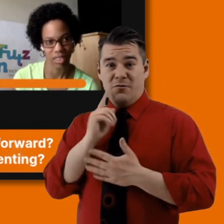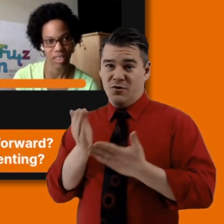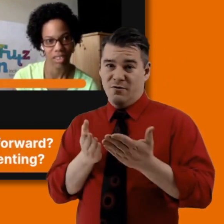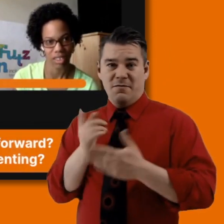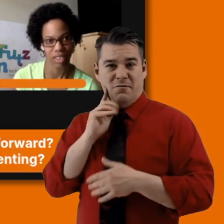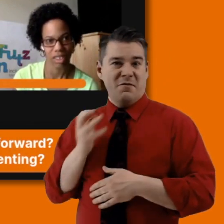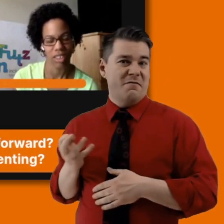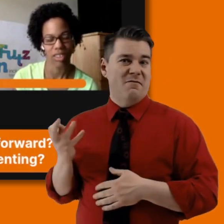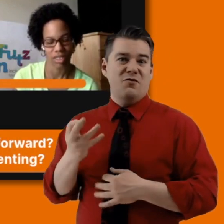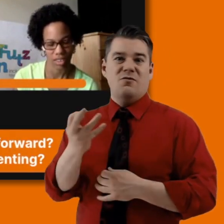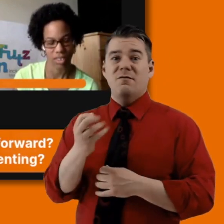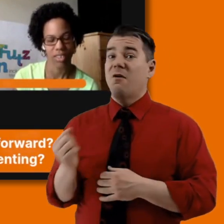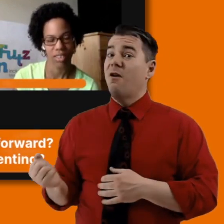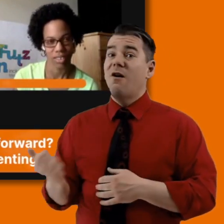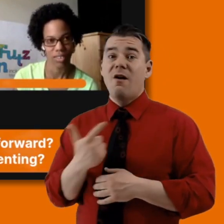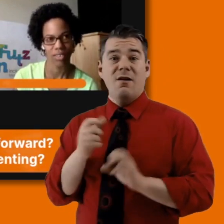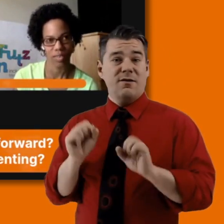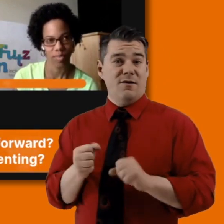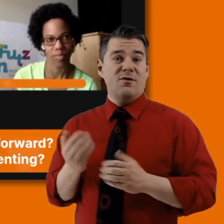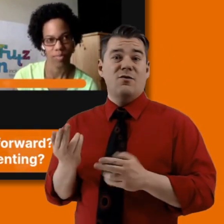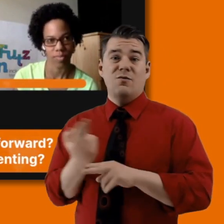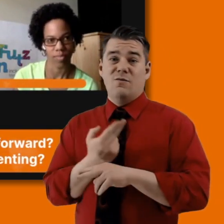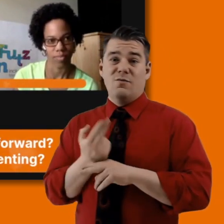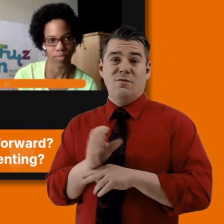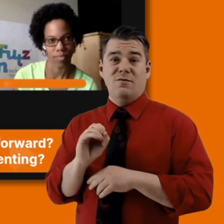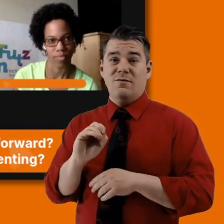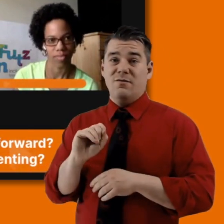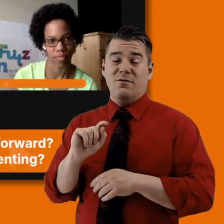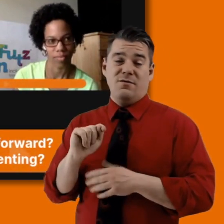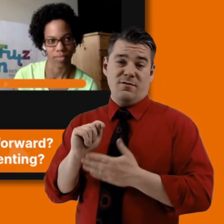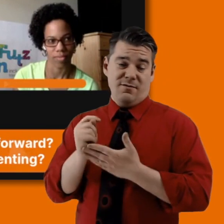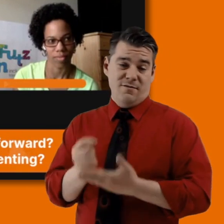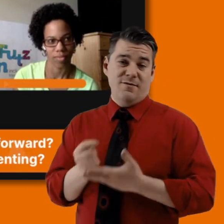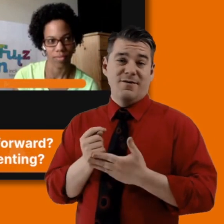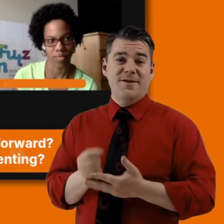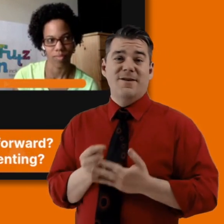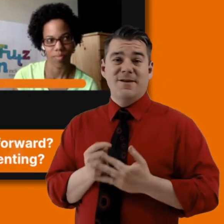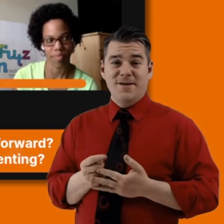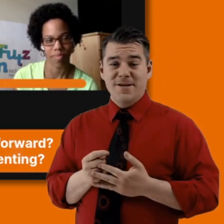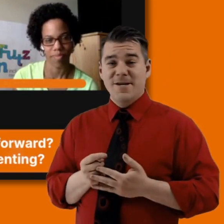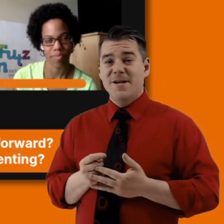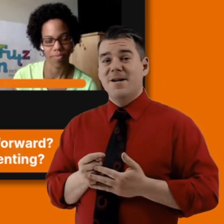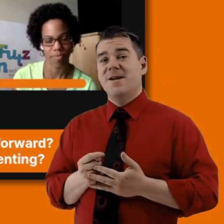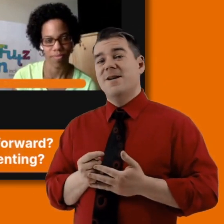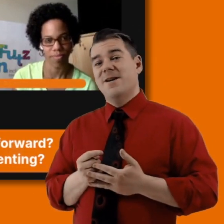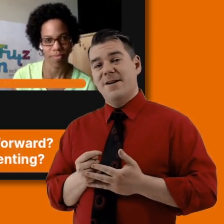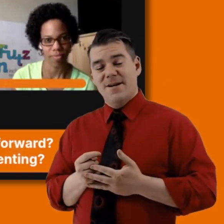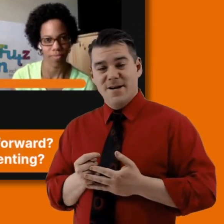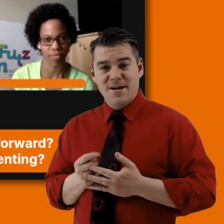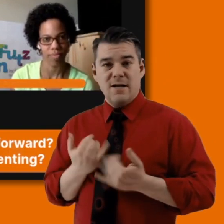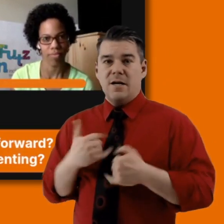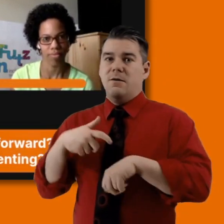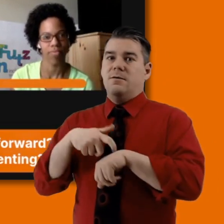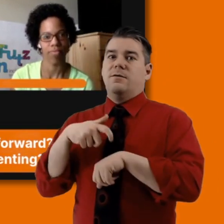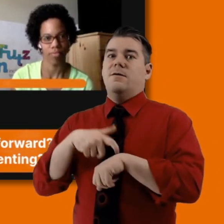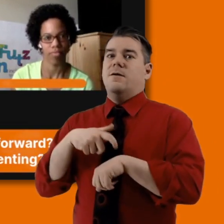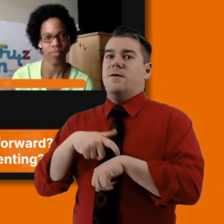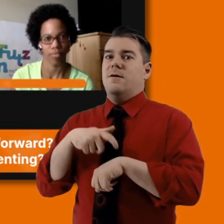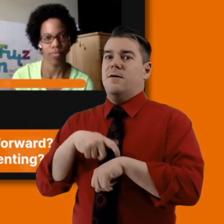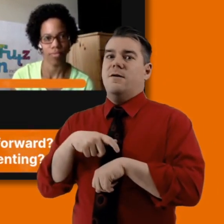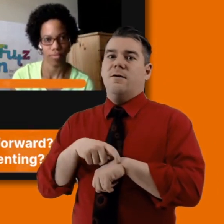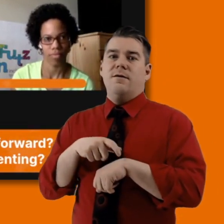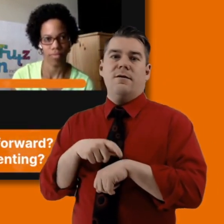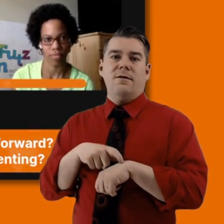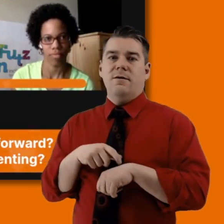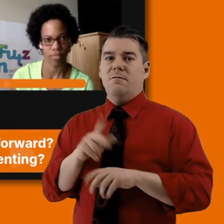future, that everyone can use occupational therapy. And it's the time is now for people to